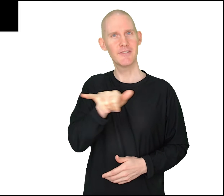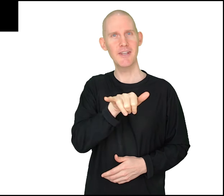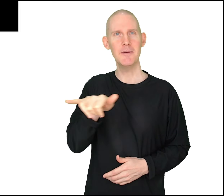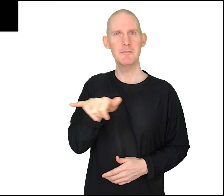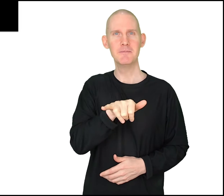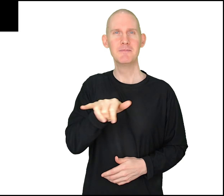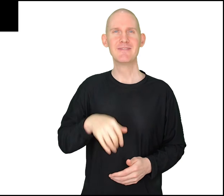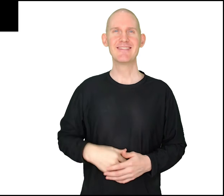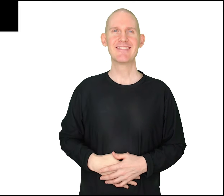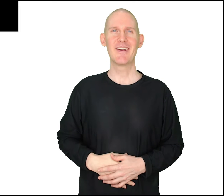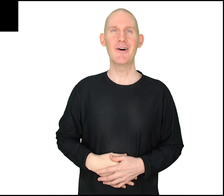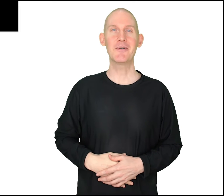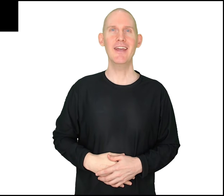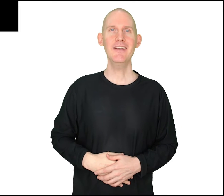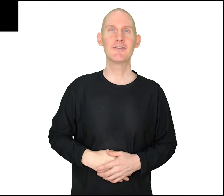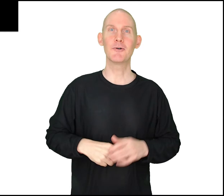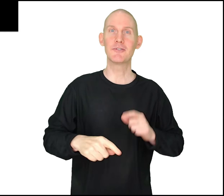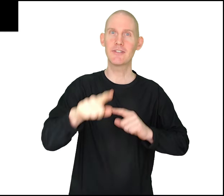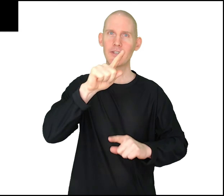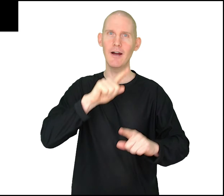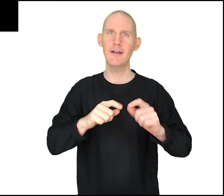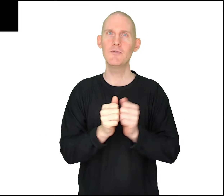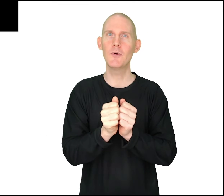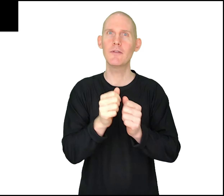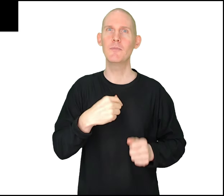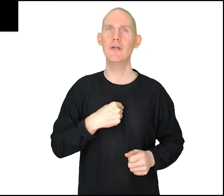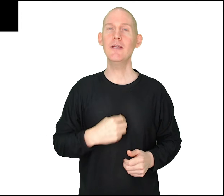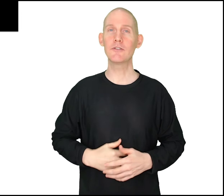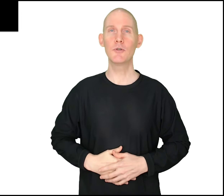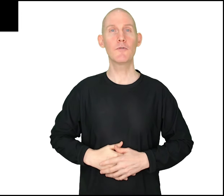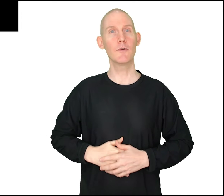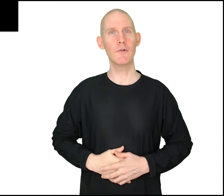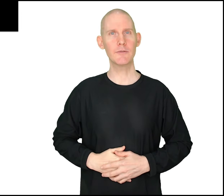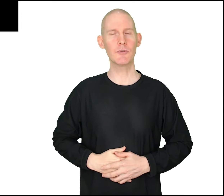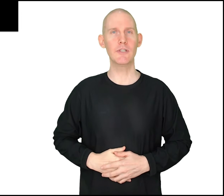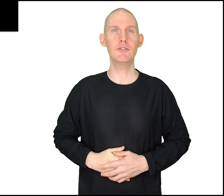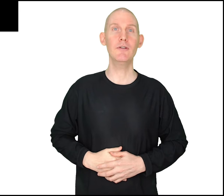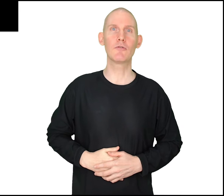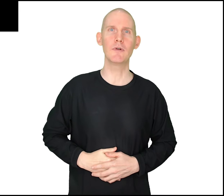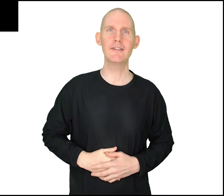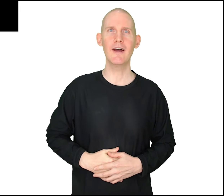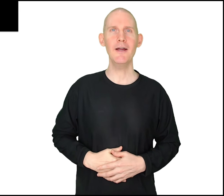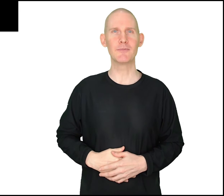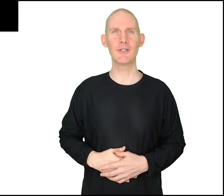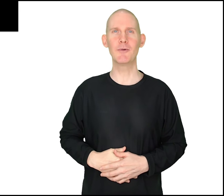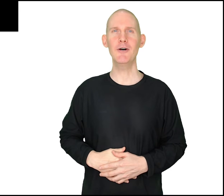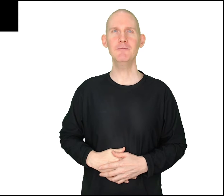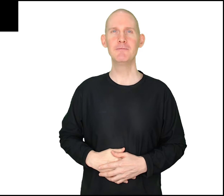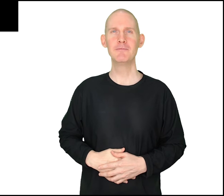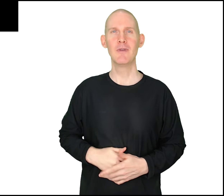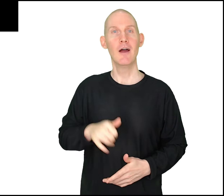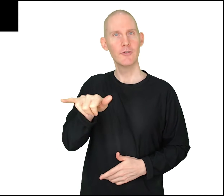same. Okay, so sign with me. Let's do it from the rest position 3 times. Here we go.